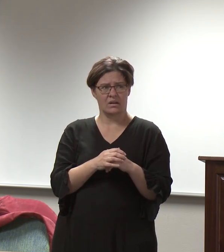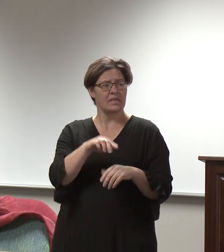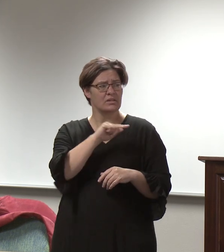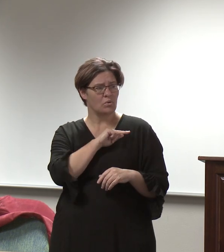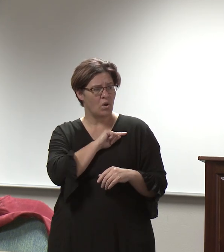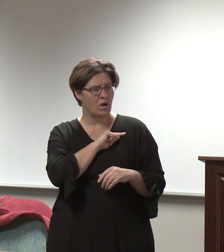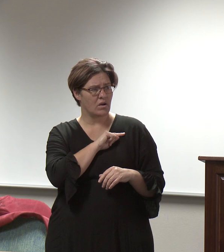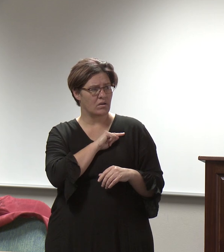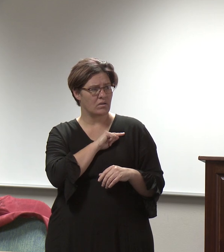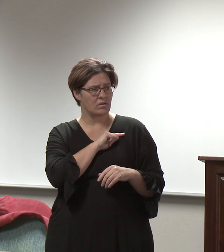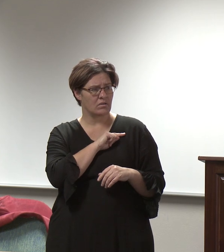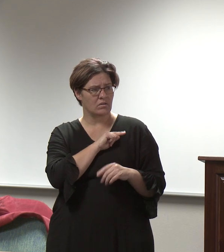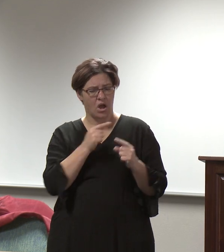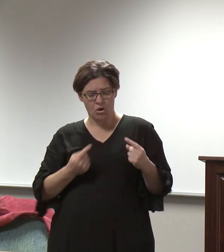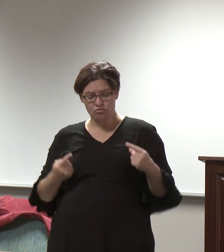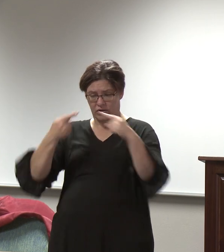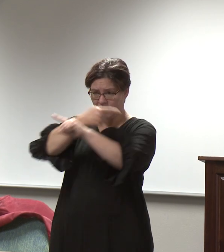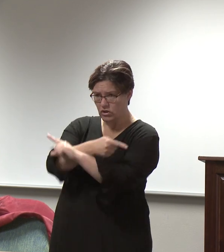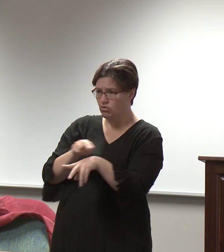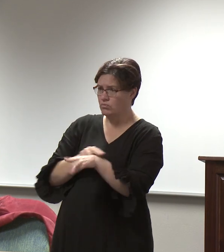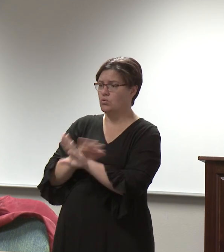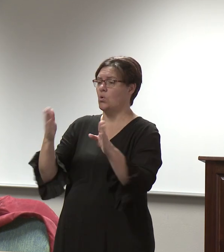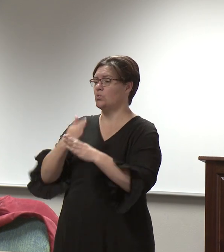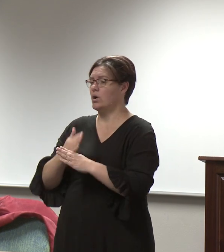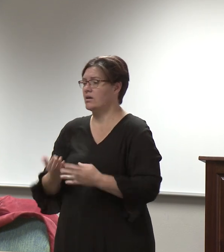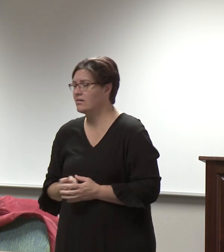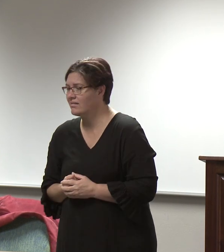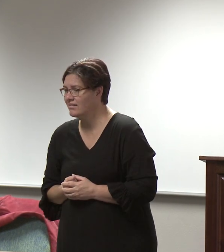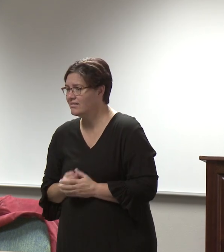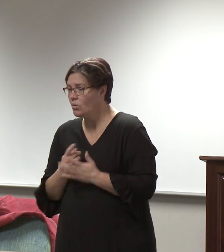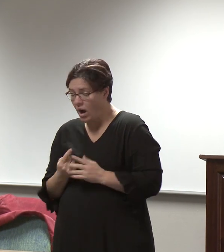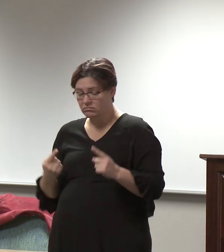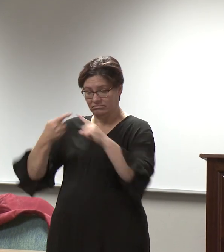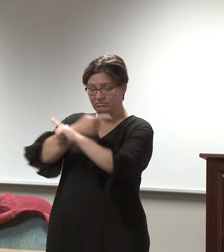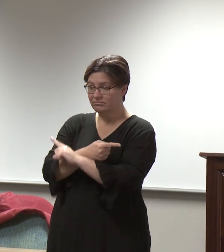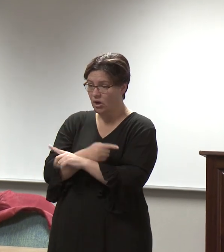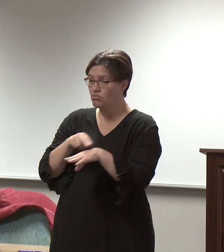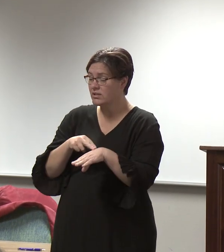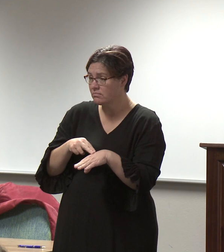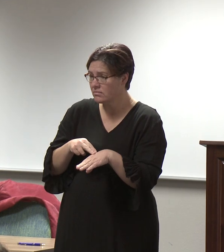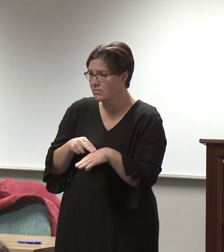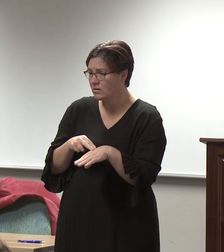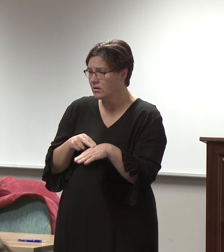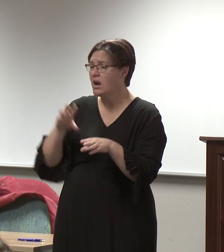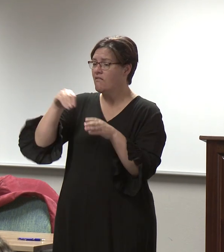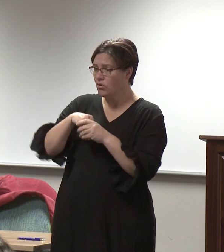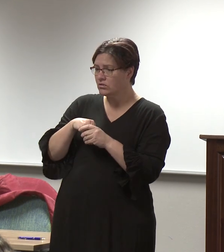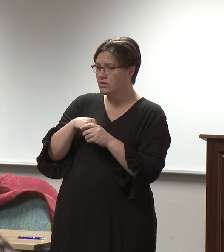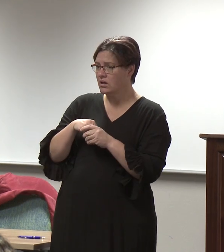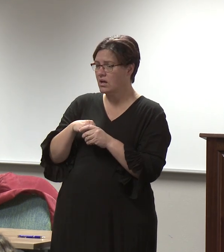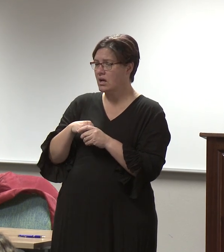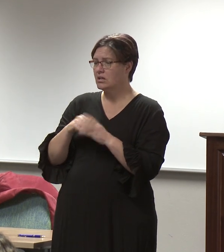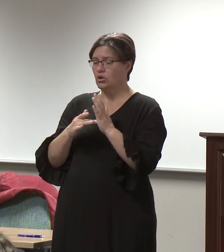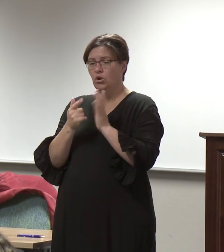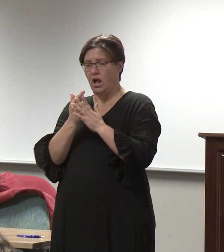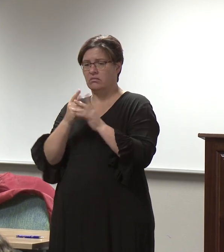why inverted racism doesn't work. Because inverted racism involves also ontological degradation.